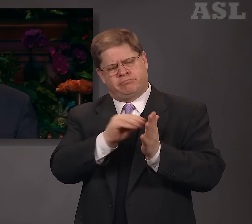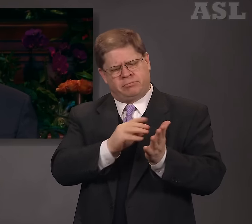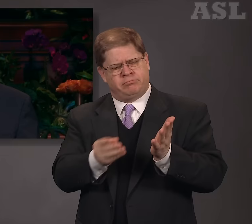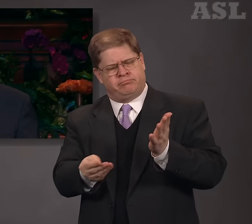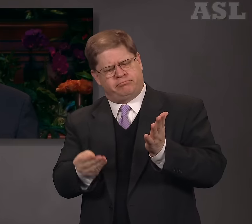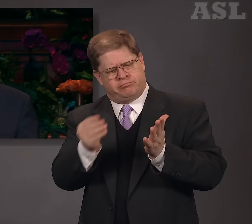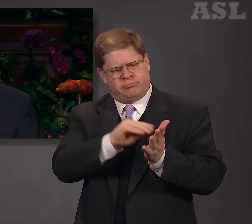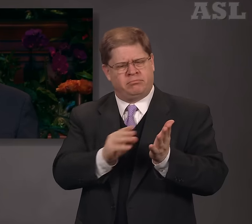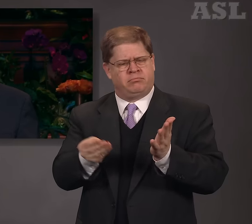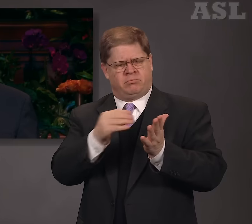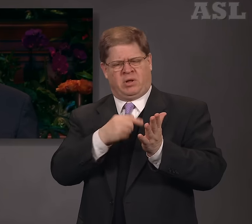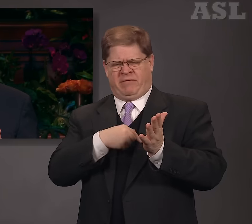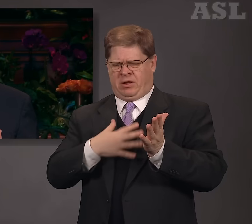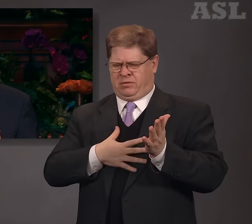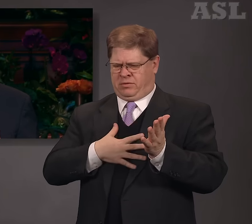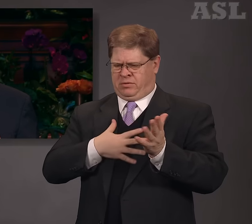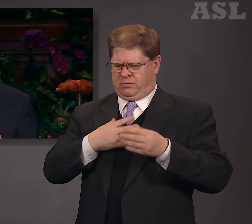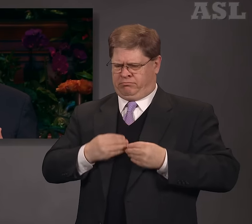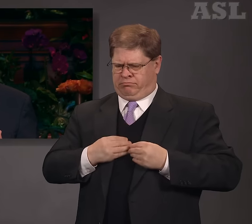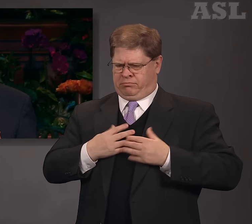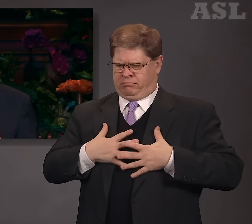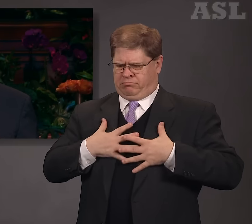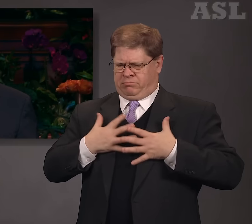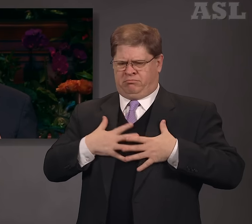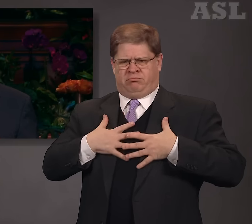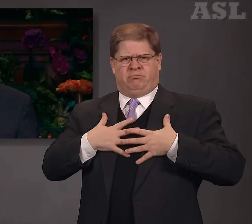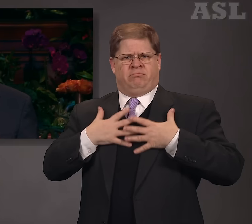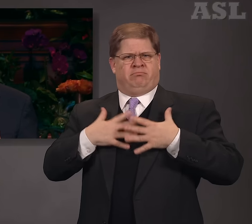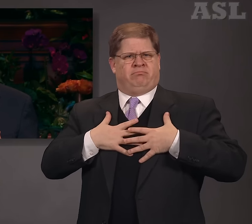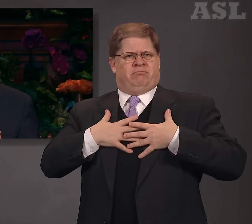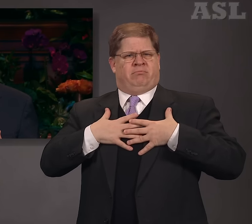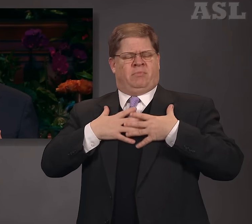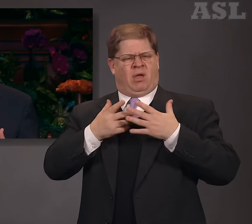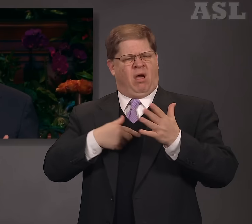inside my soul. In time, I realized that